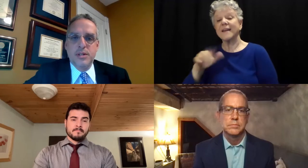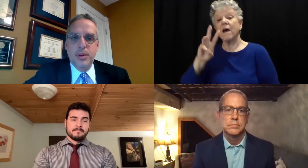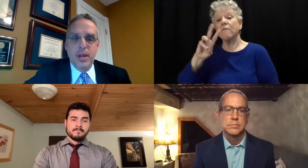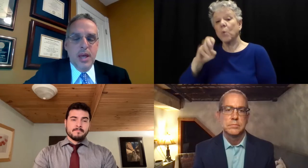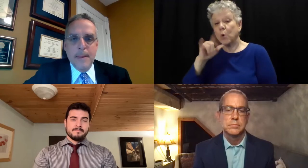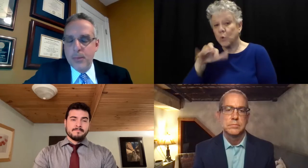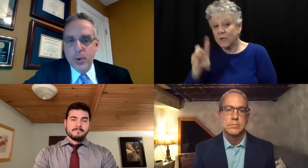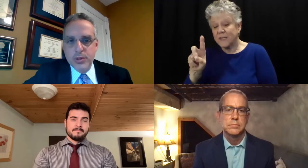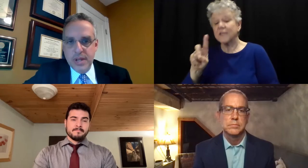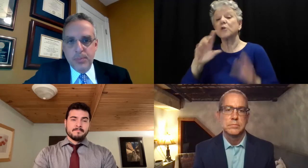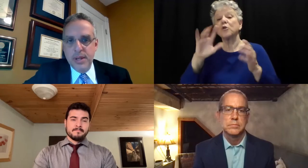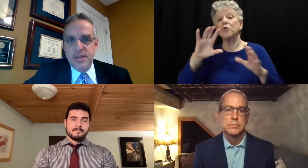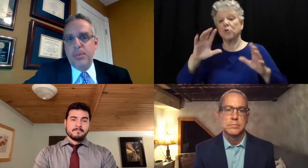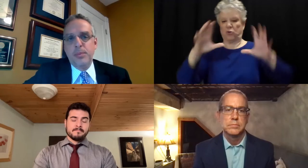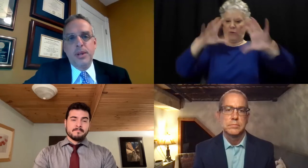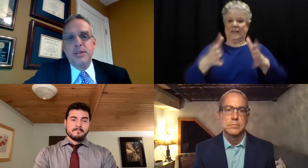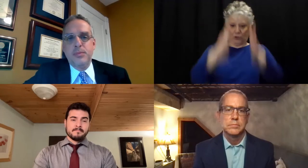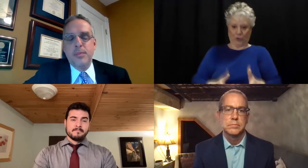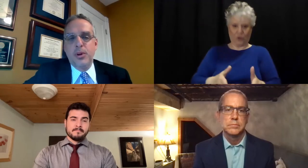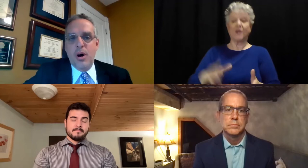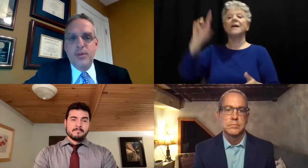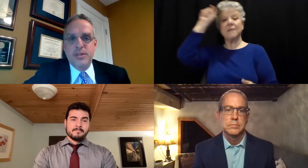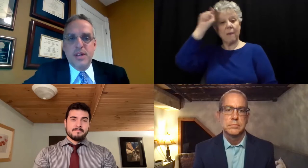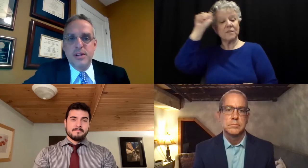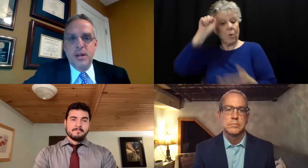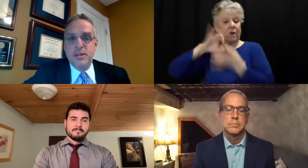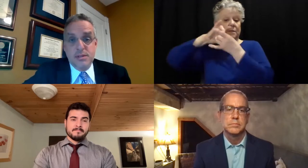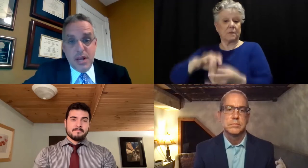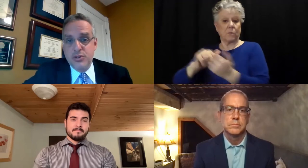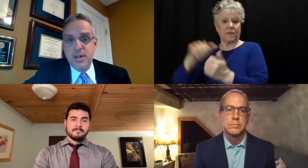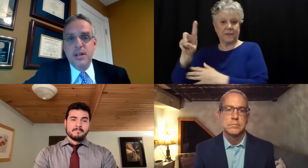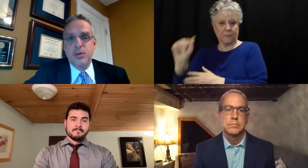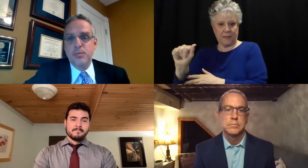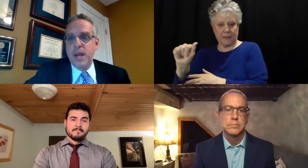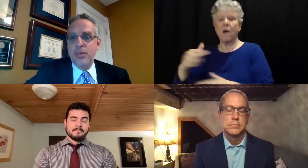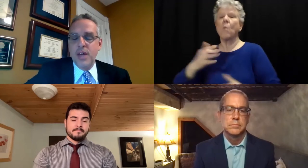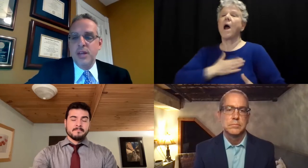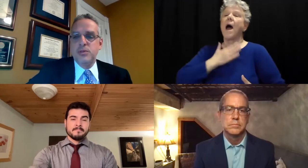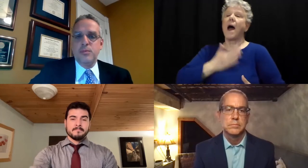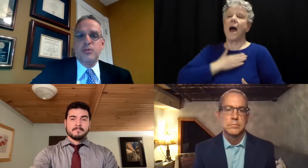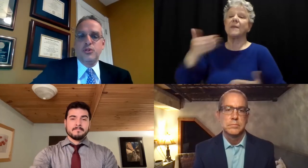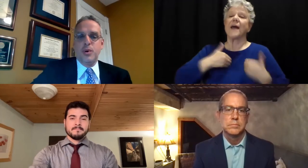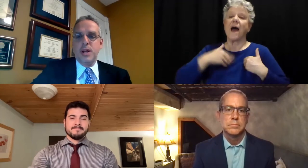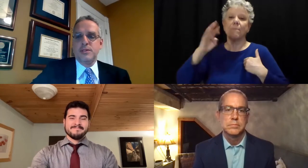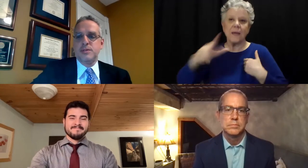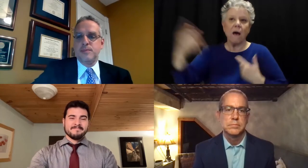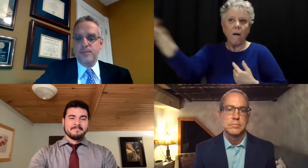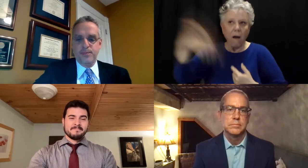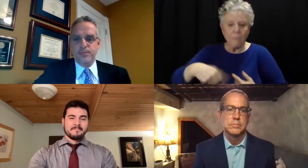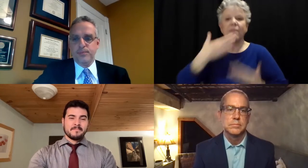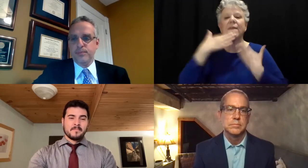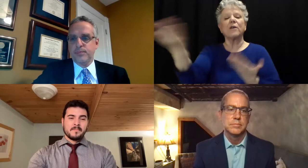Aquinas on Disability. We're deeply, deeply pleased to be able to offer this essay, this lecture tonight. So Miguel, thank you so much for joining